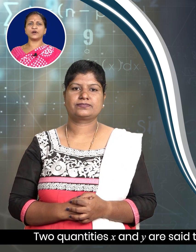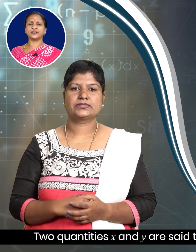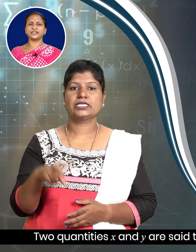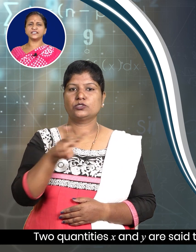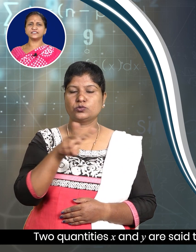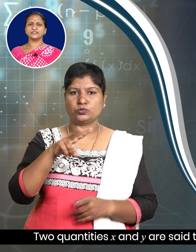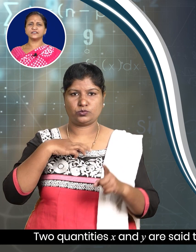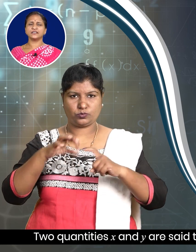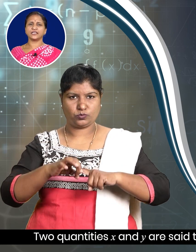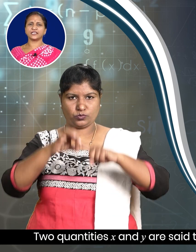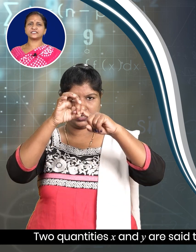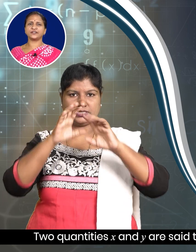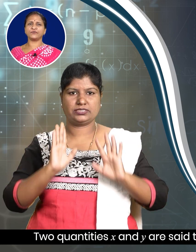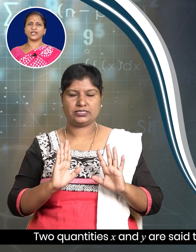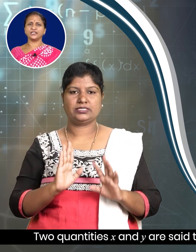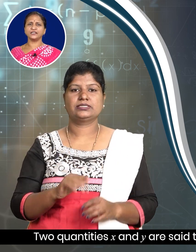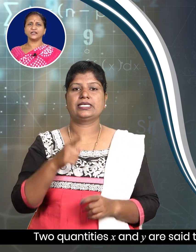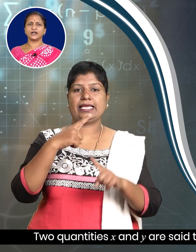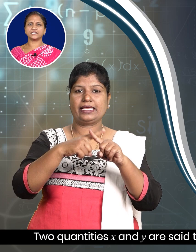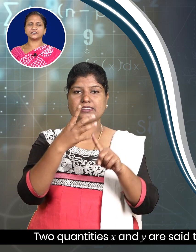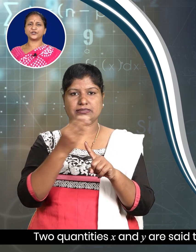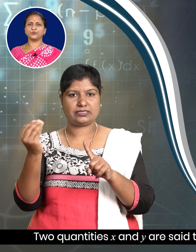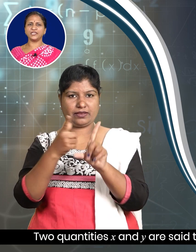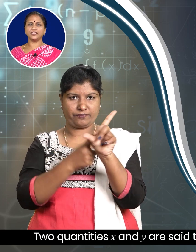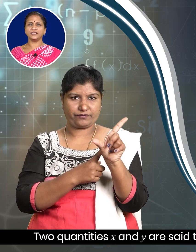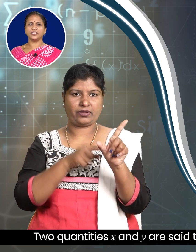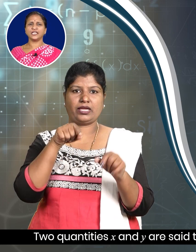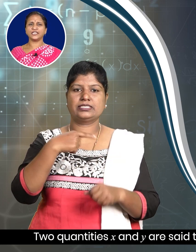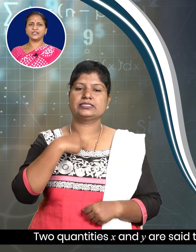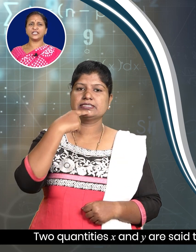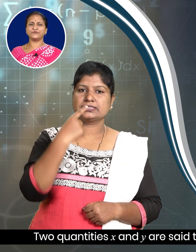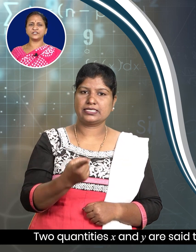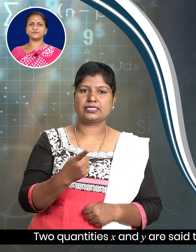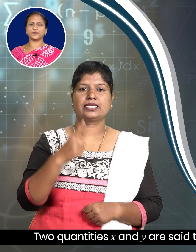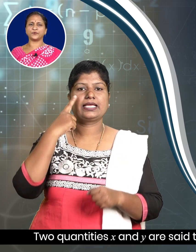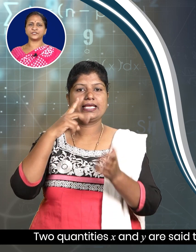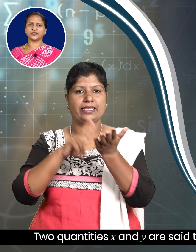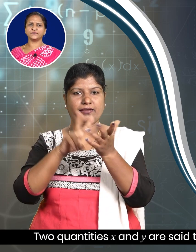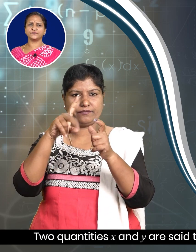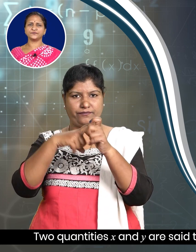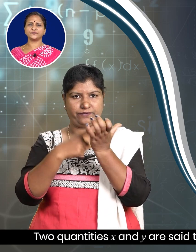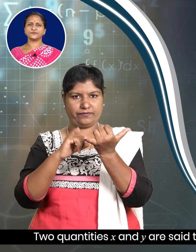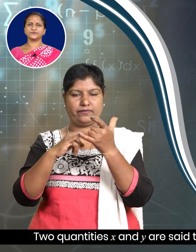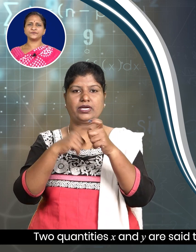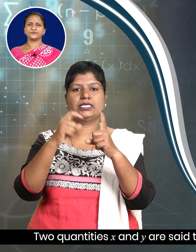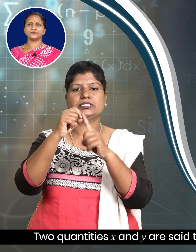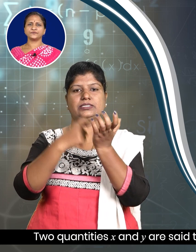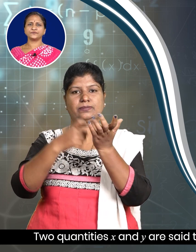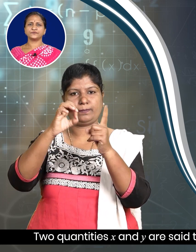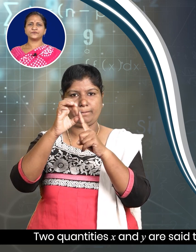Two quantities x and y are said to be in inverse proportion